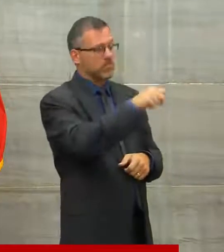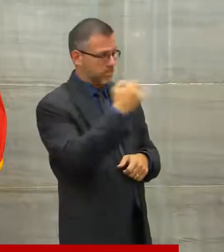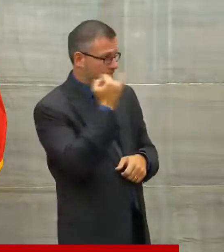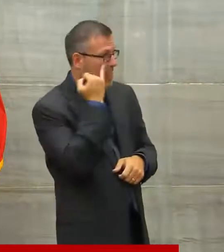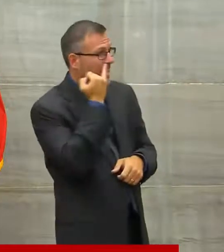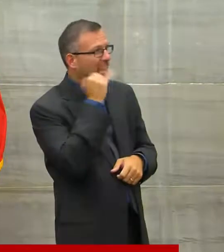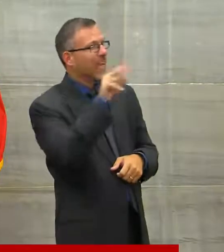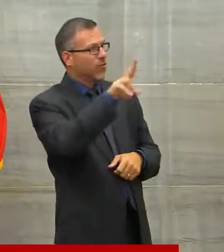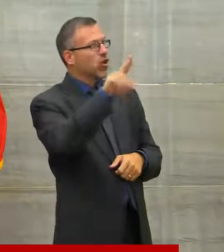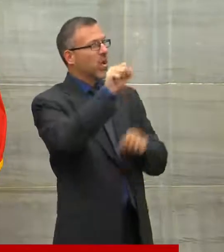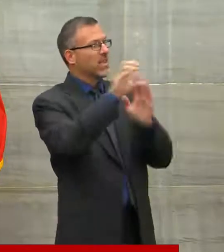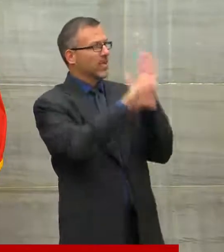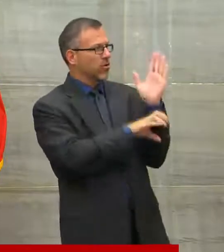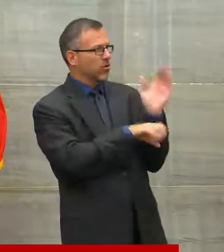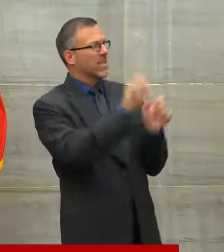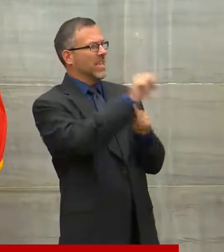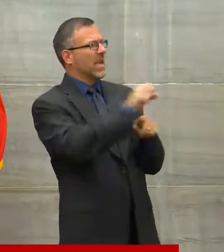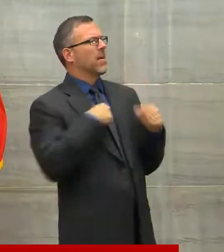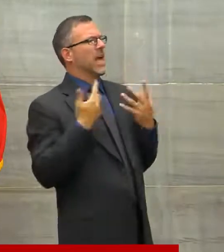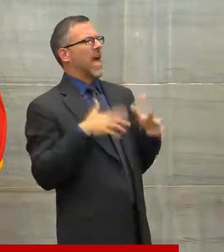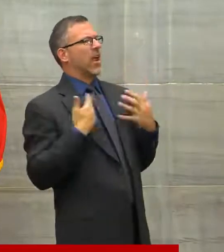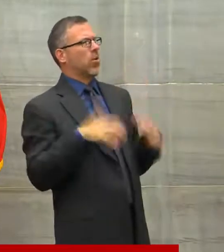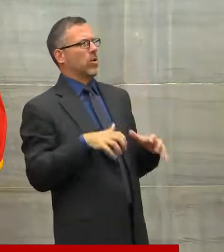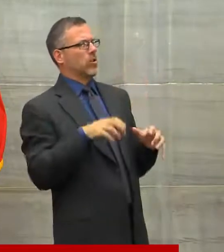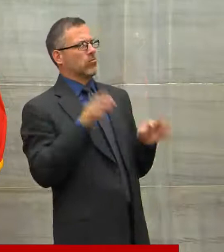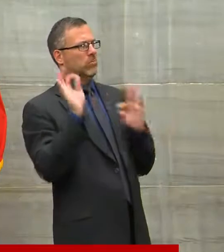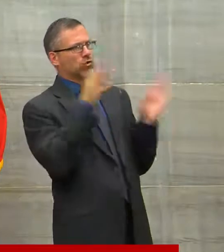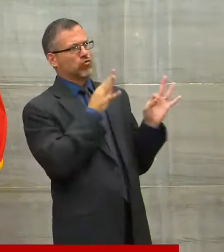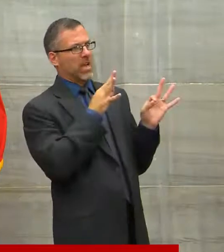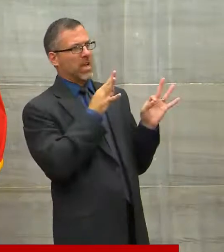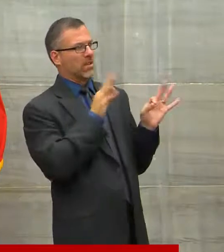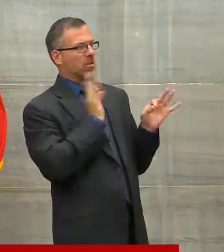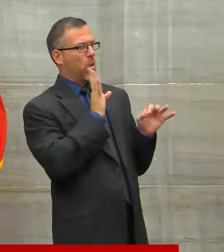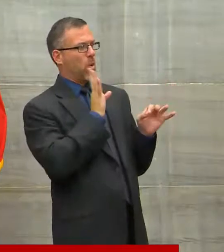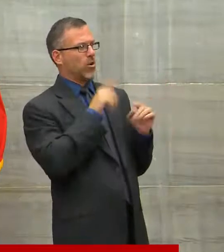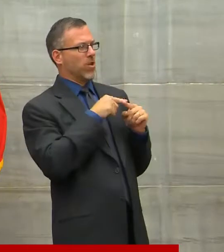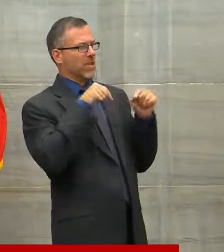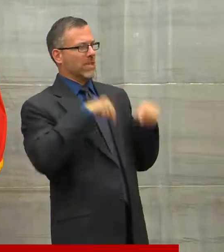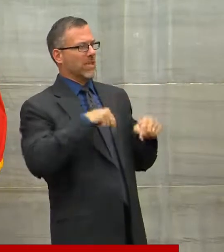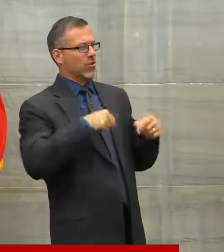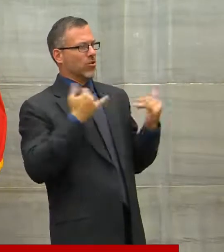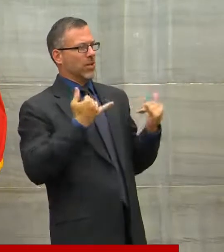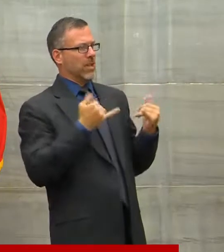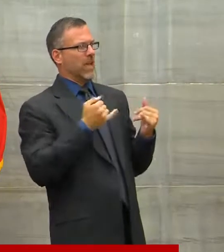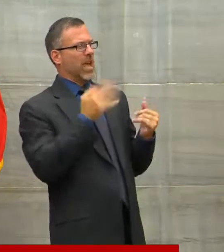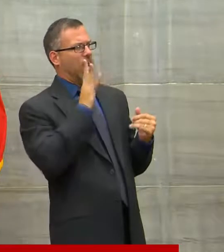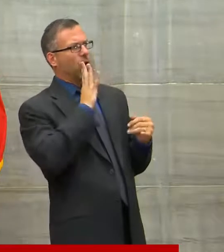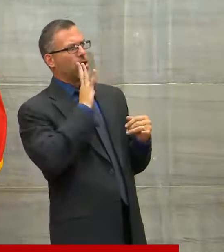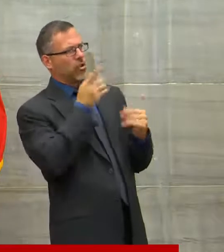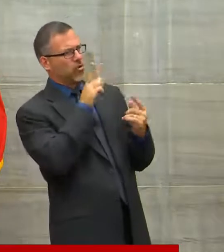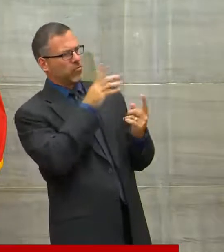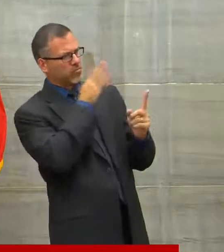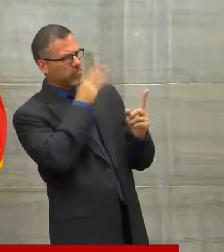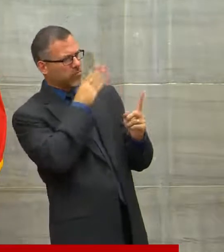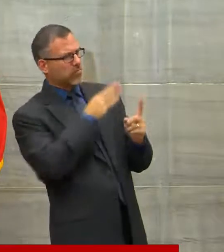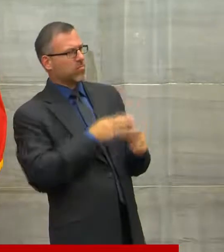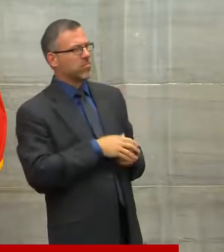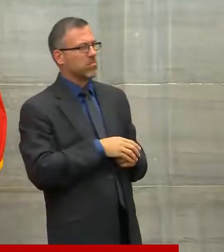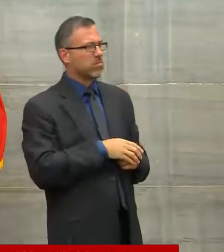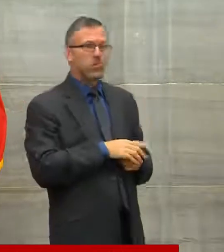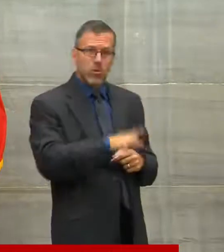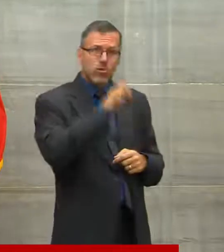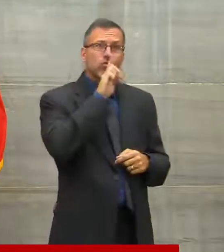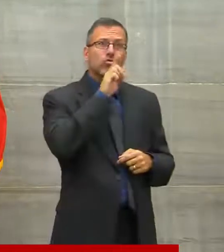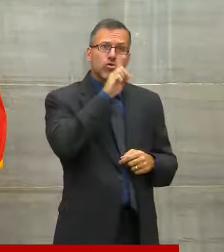But I don't want to take away from what we're doing here today, so I'll be glad to talk to you away from here over that if you want to. Okay, just Good. passed on